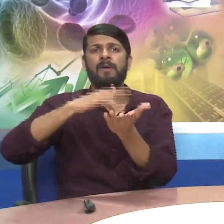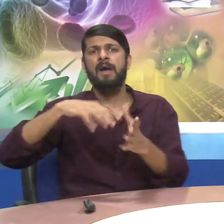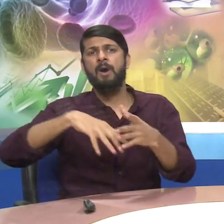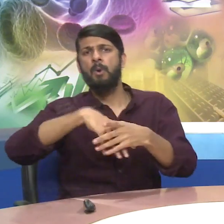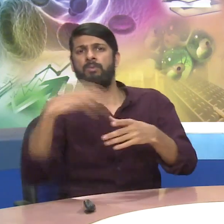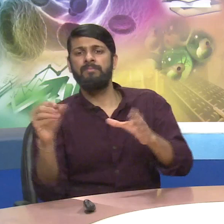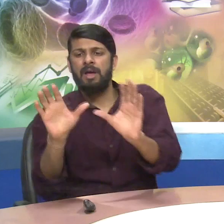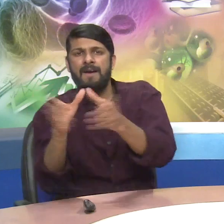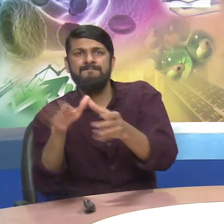outside.